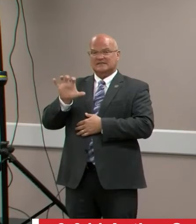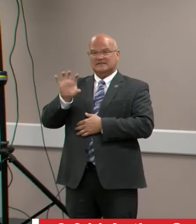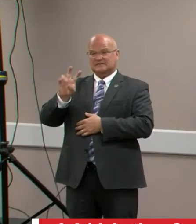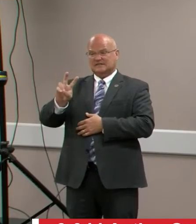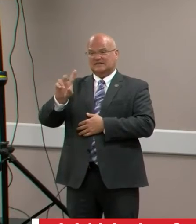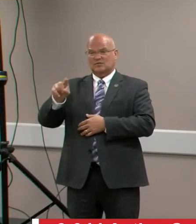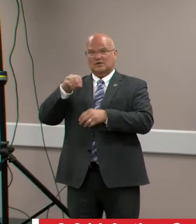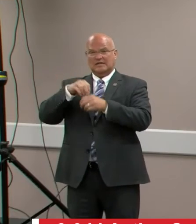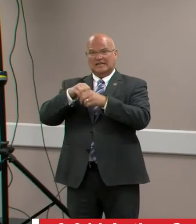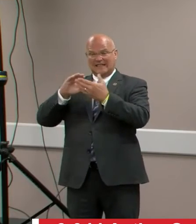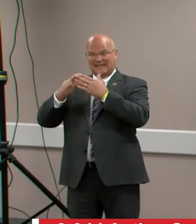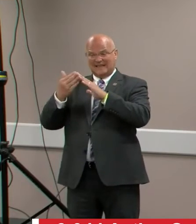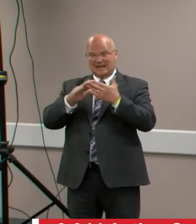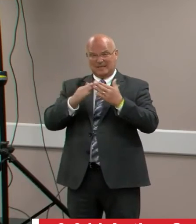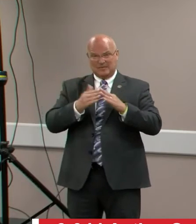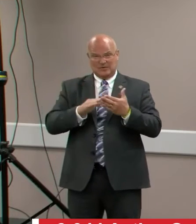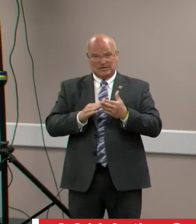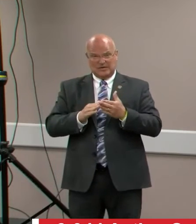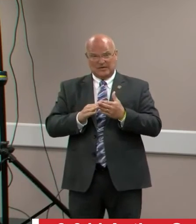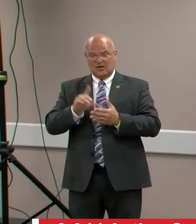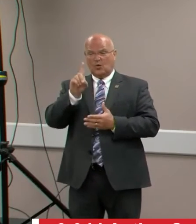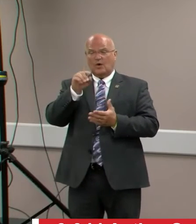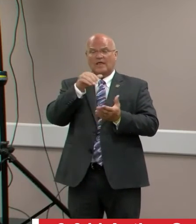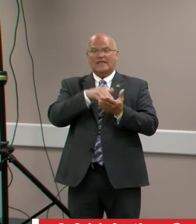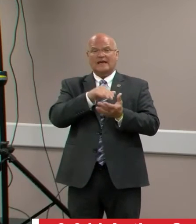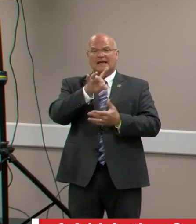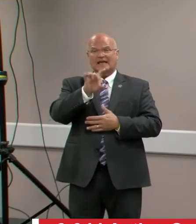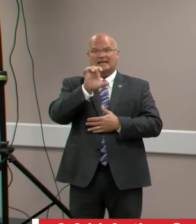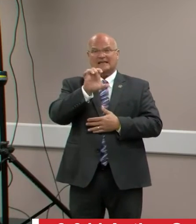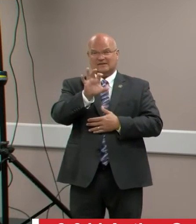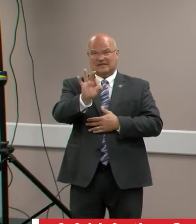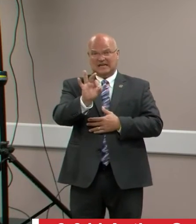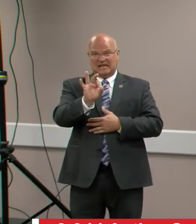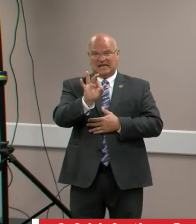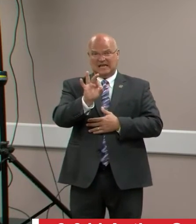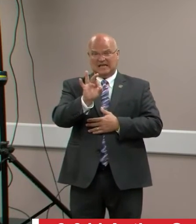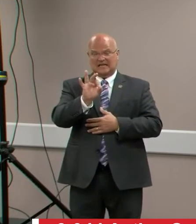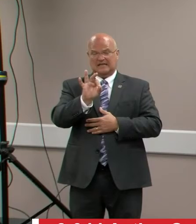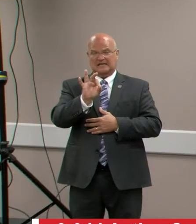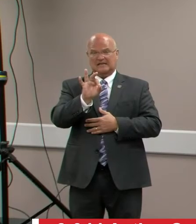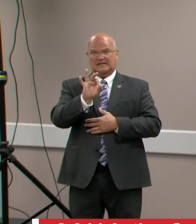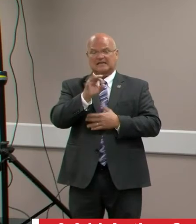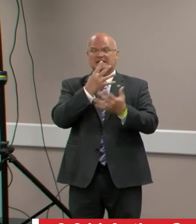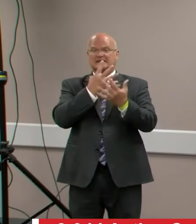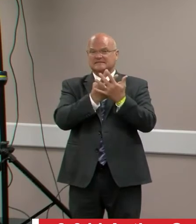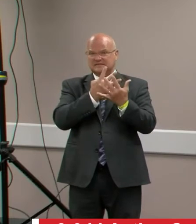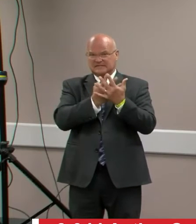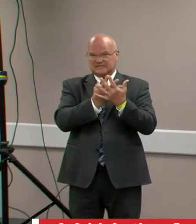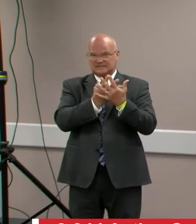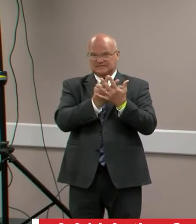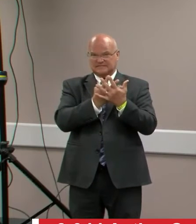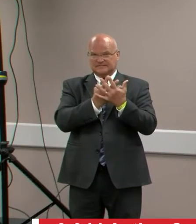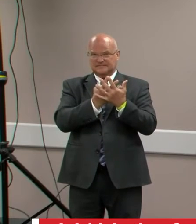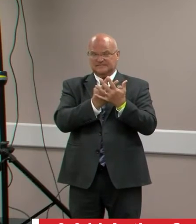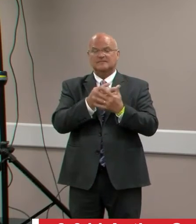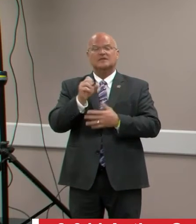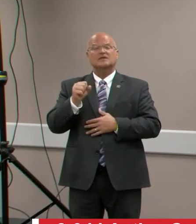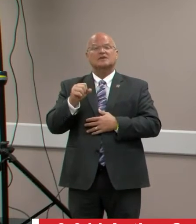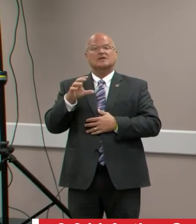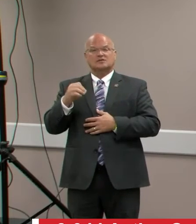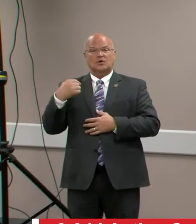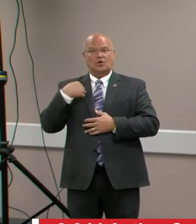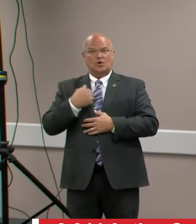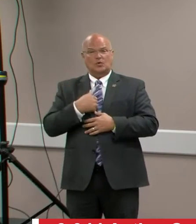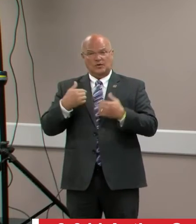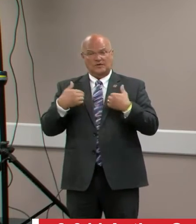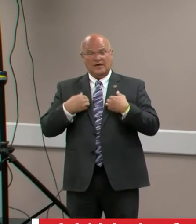771 have been in the community, and 1,809 have been in correctional facilities. So